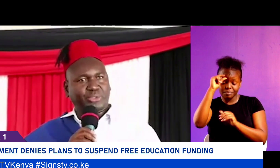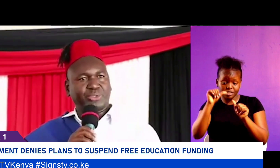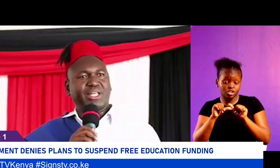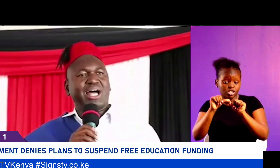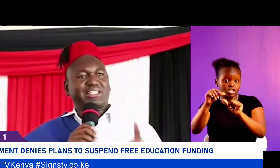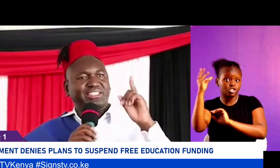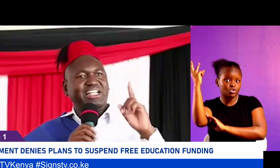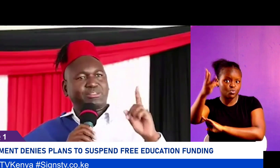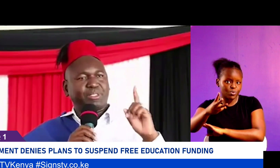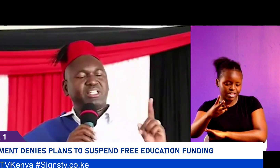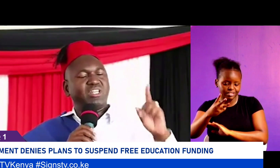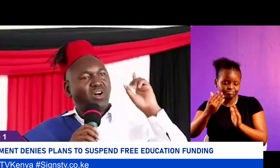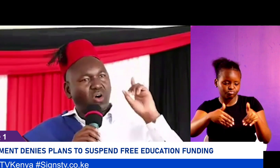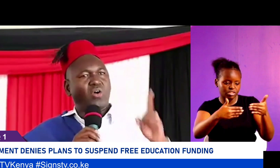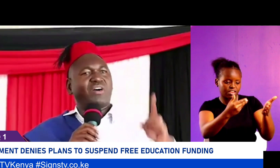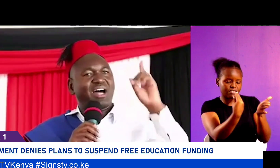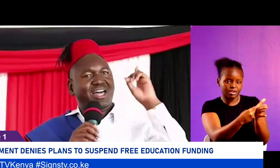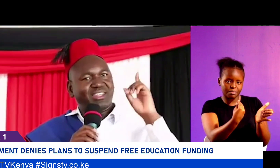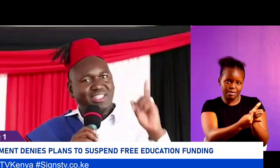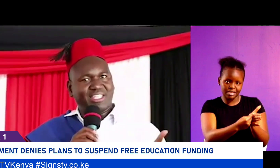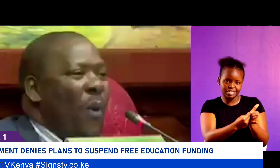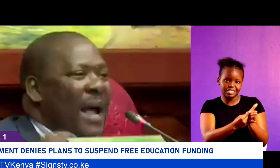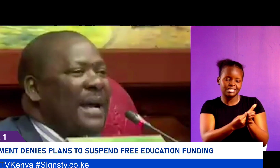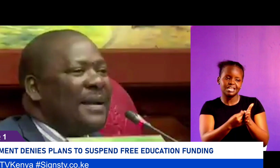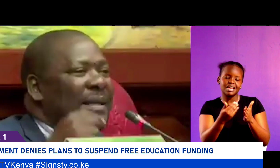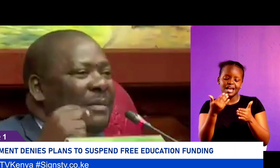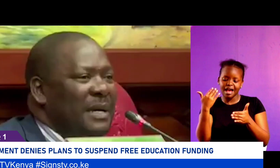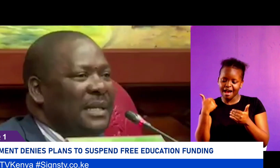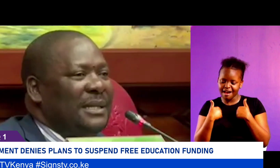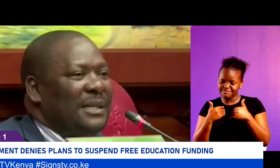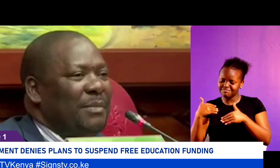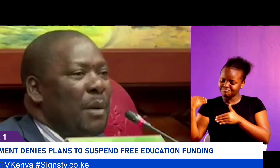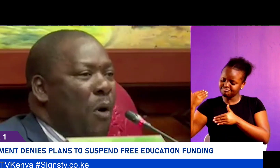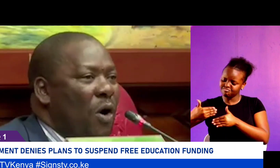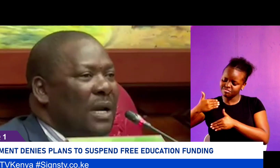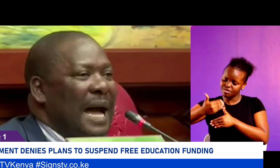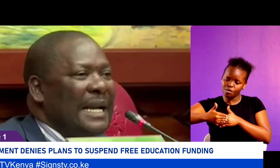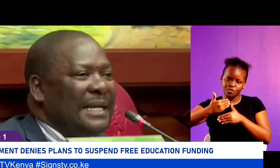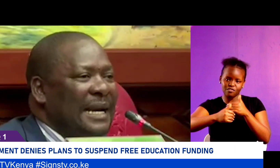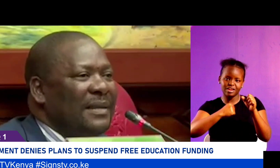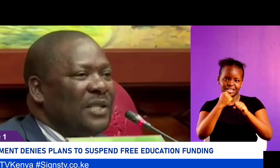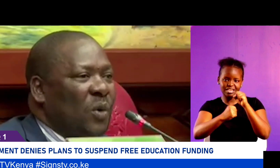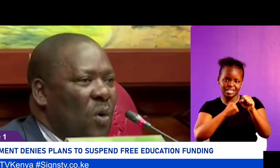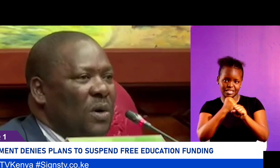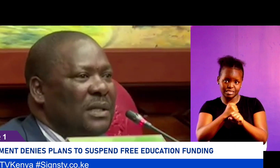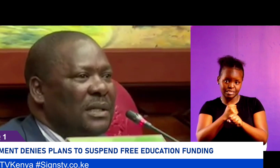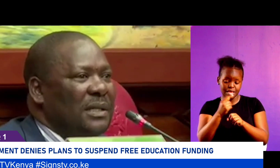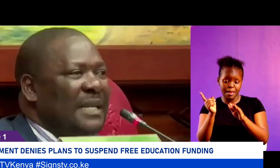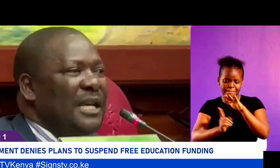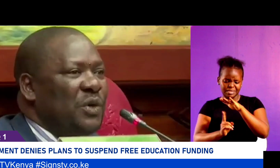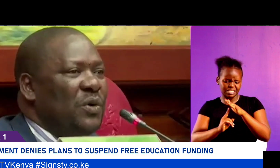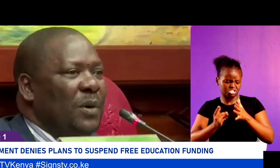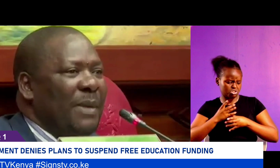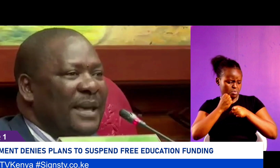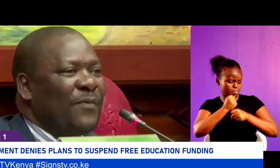capitation as it has been over the years. Why can't the ministry be bold and tell the schools that they should not budget